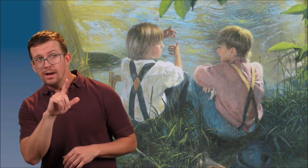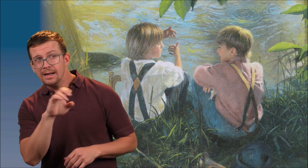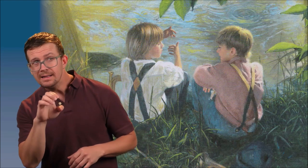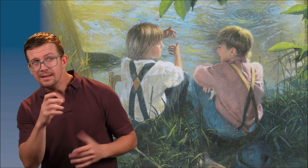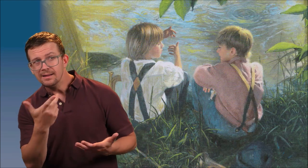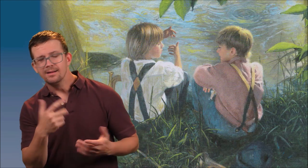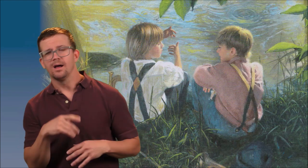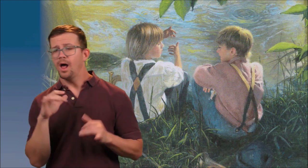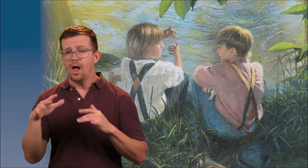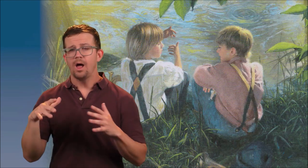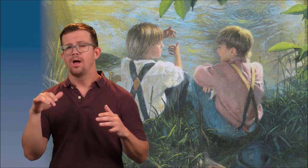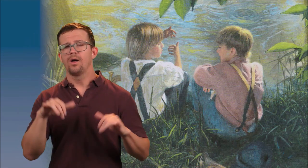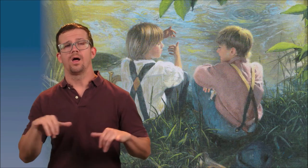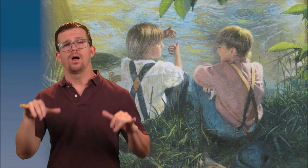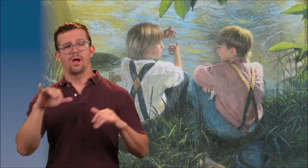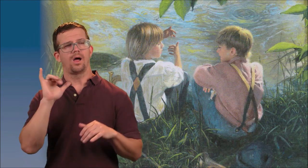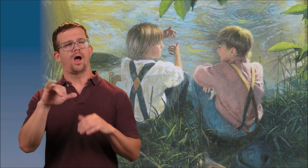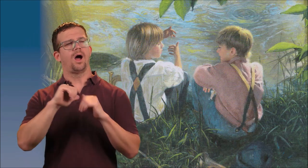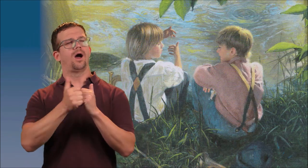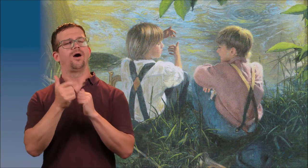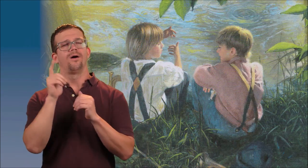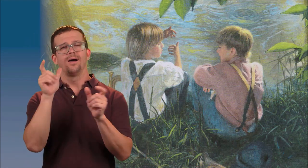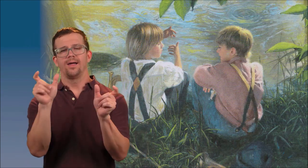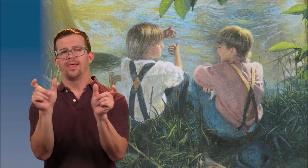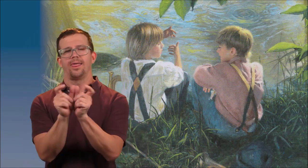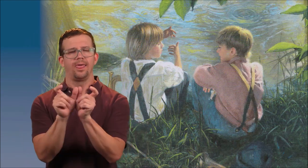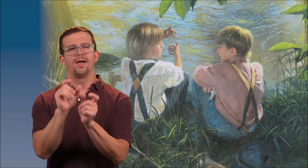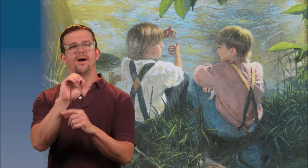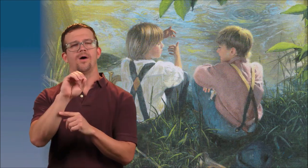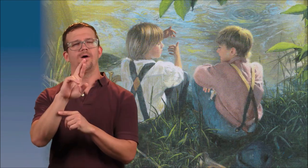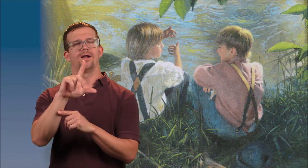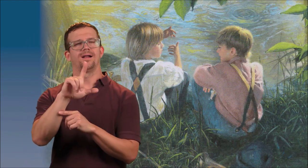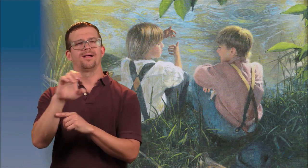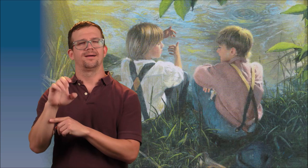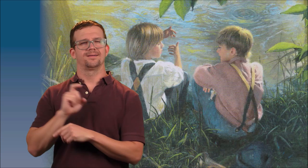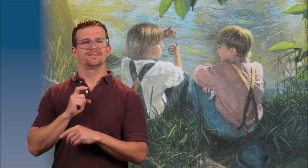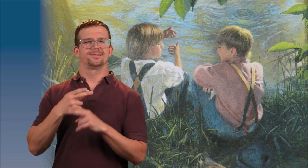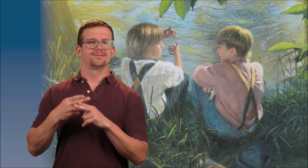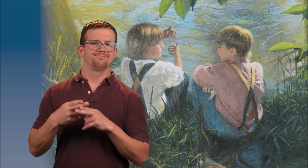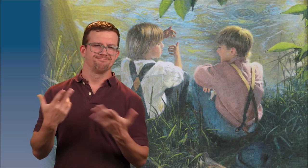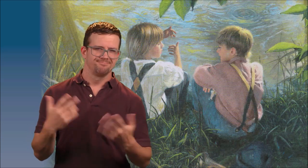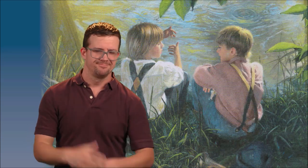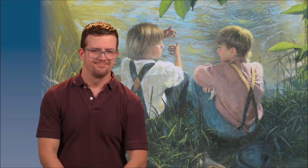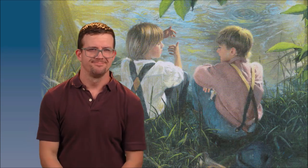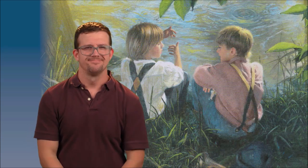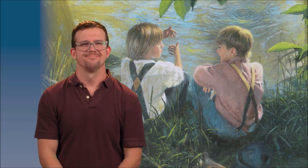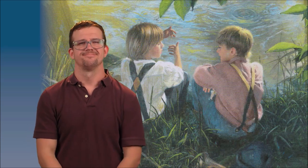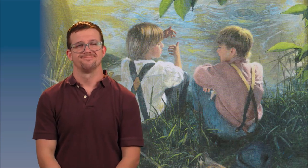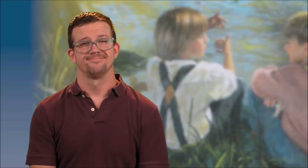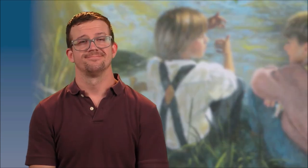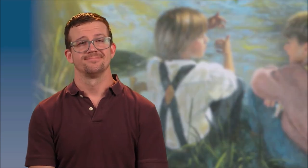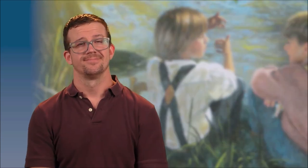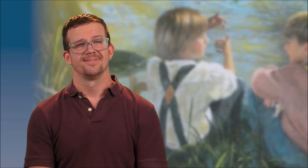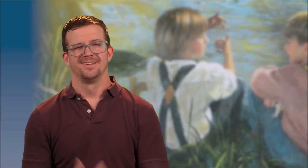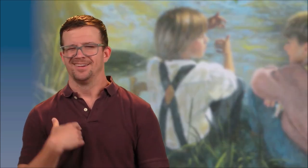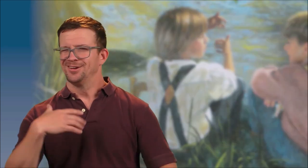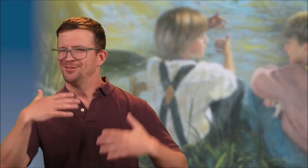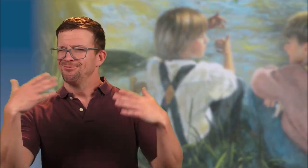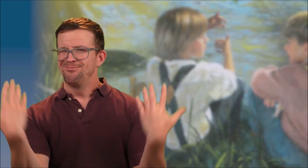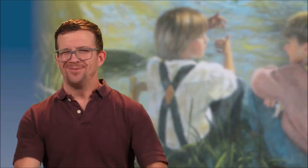Lee. She had to say it so many times that pretty soon they just called me Orlee.